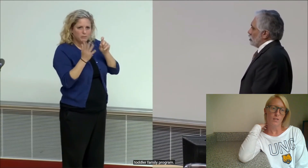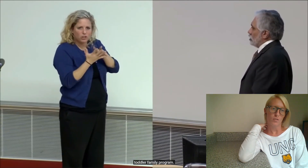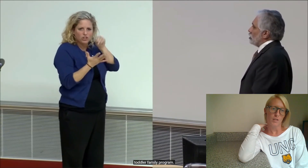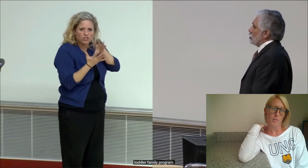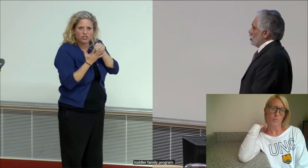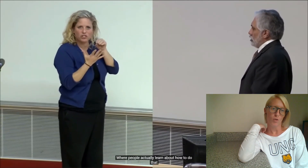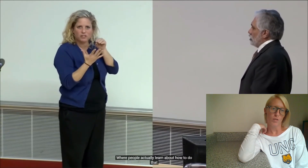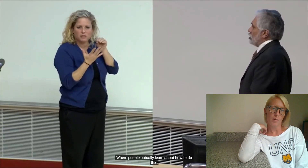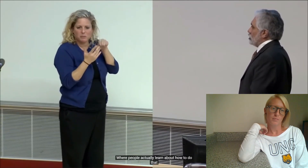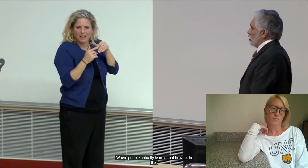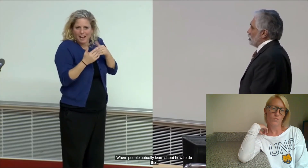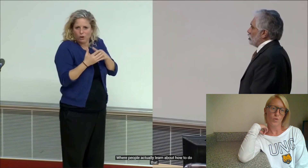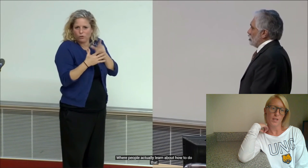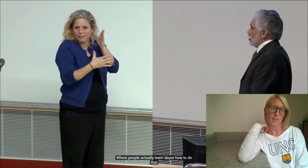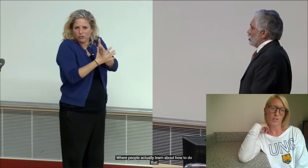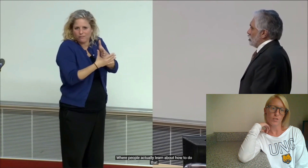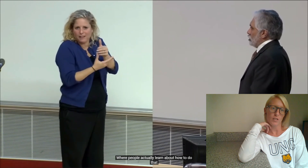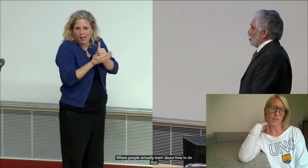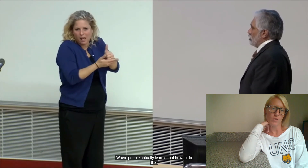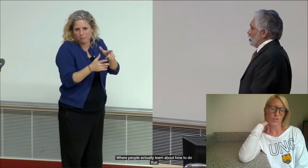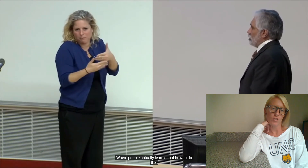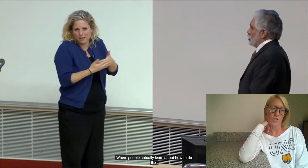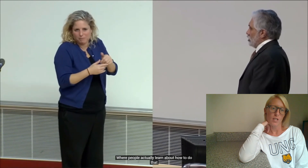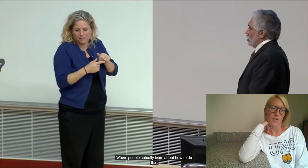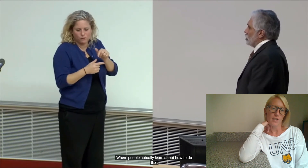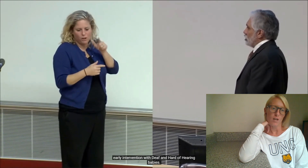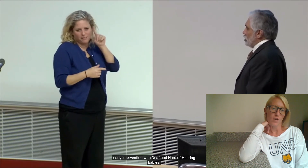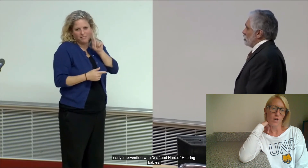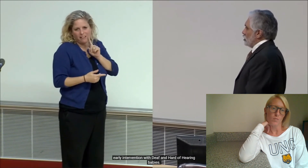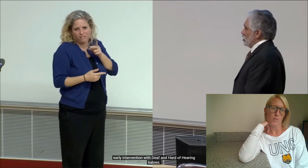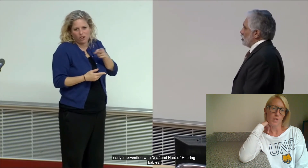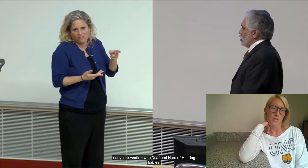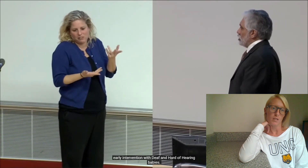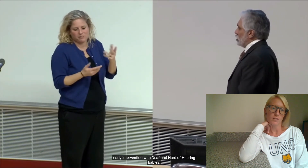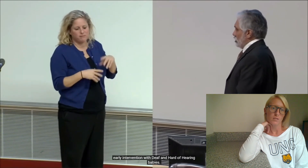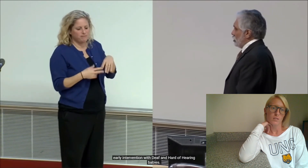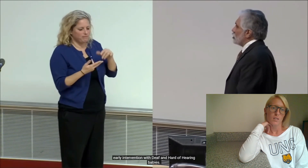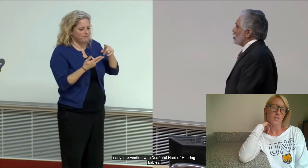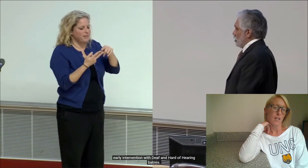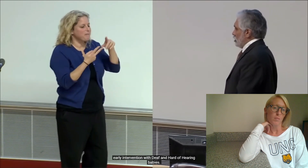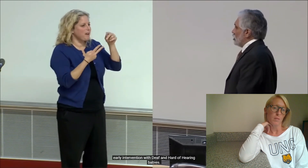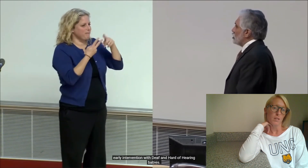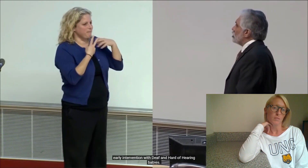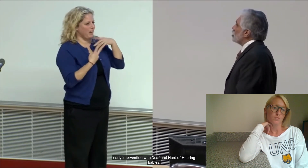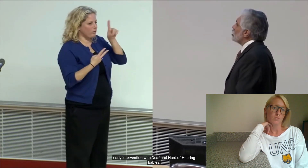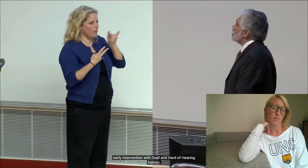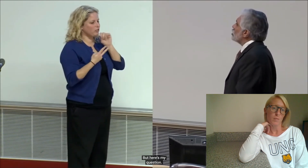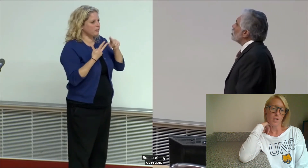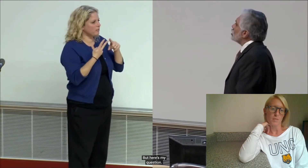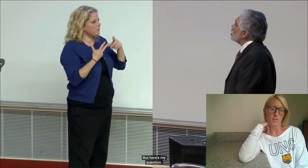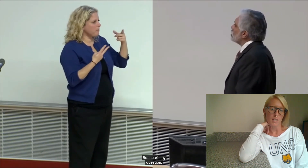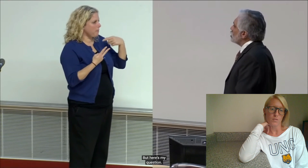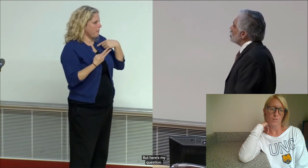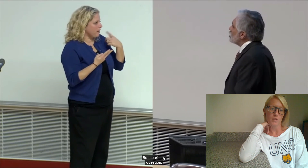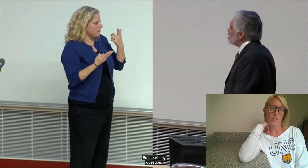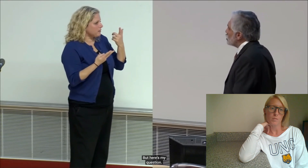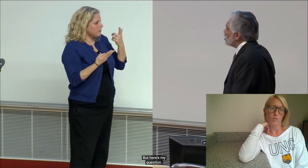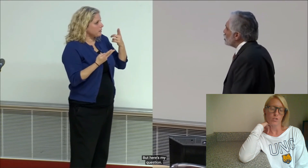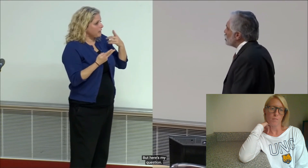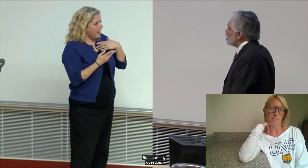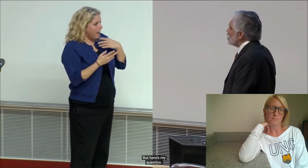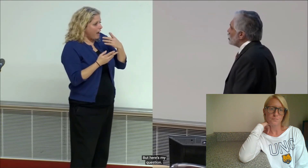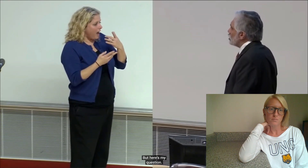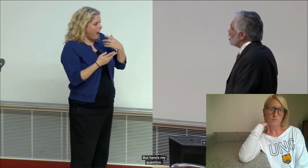Family Program, where people actually learn about how to do that early intervention with deaf and hard of hearing babies. But here's my